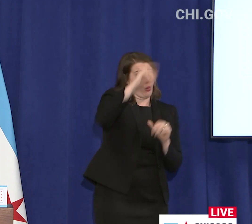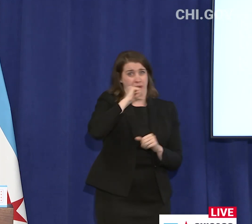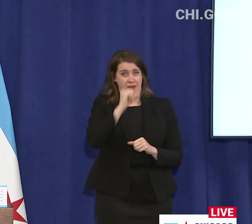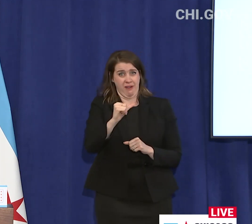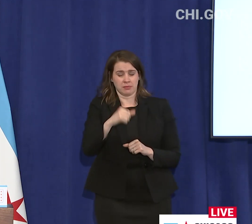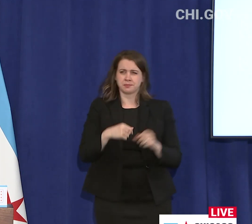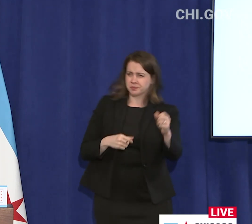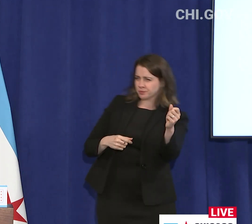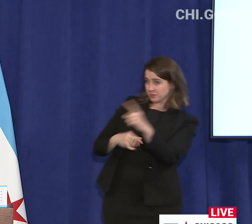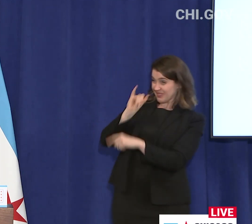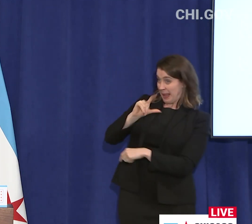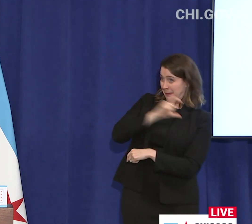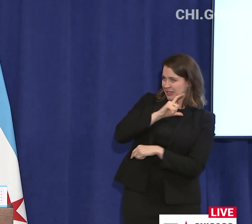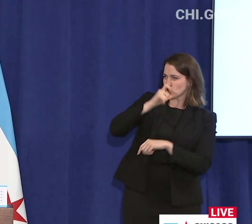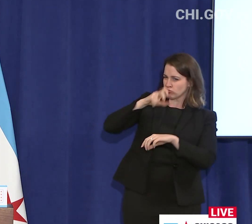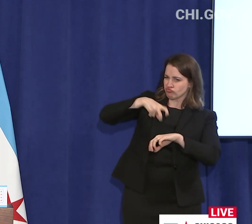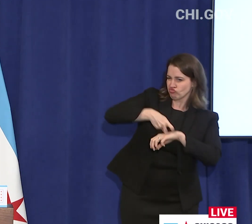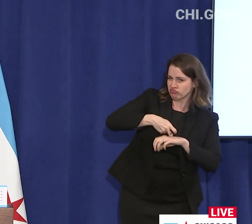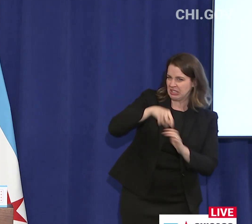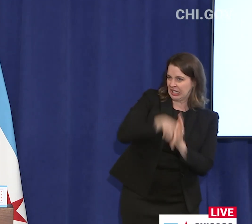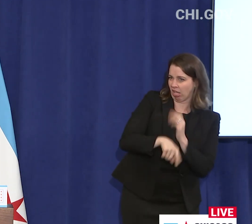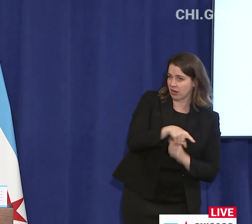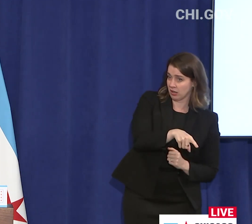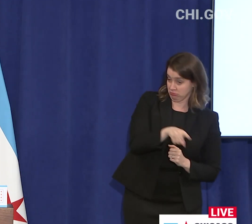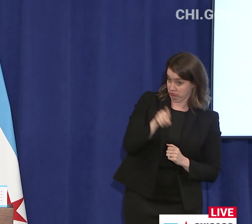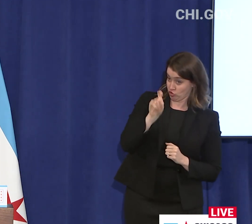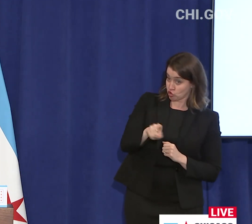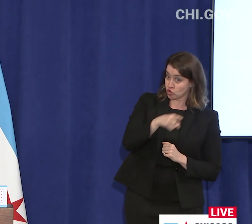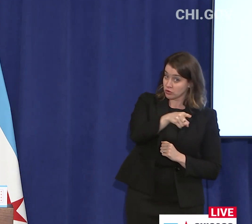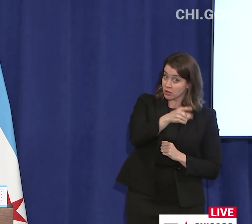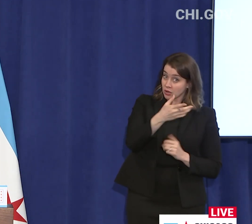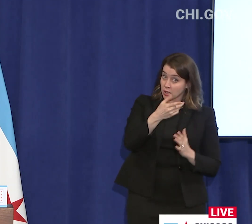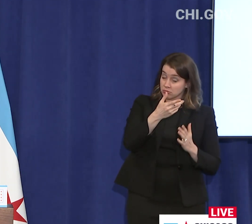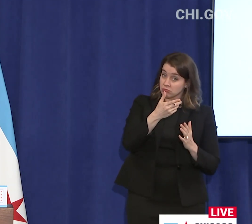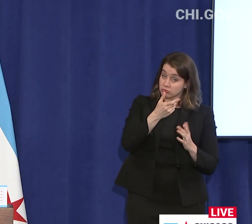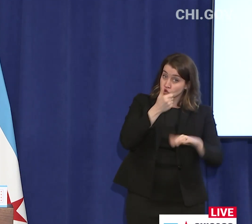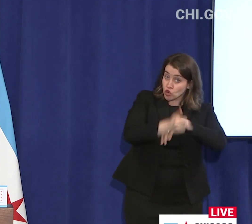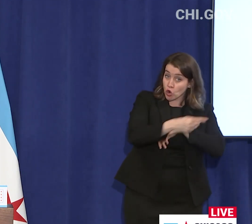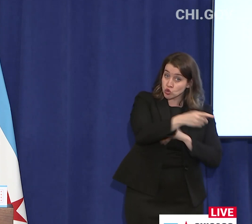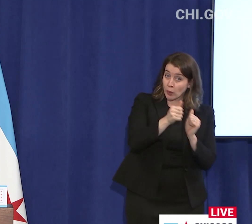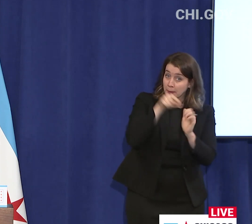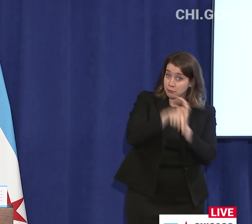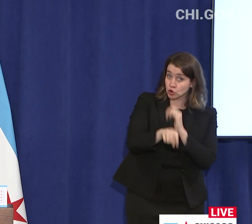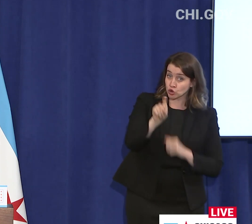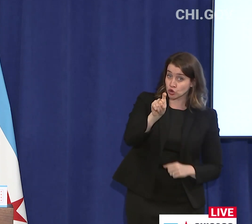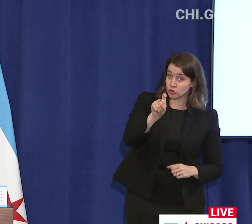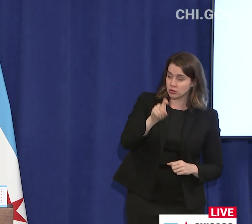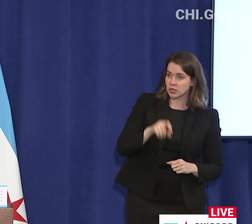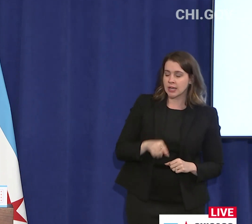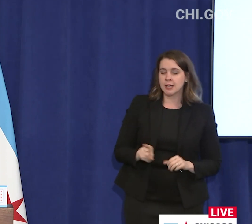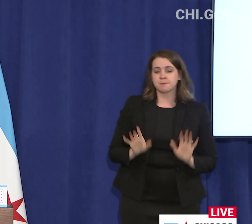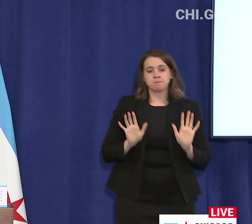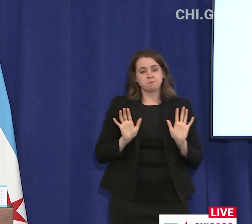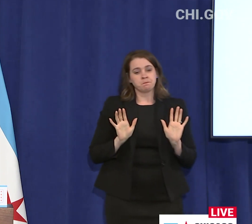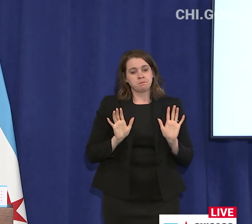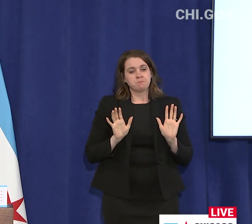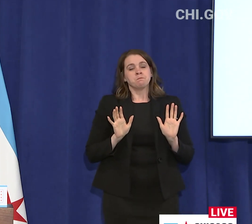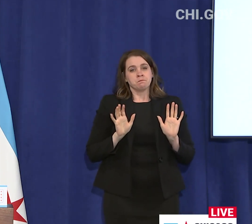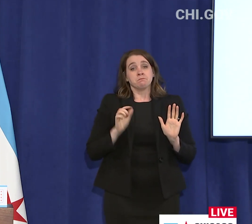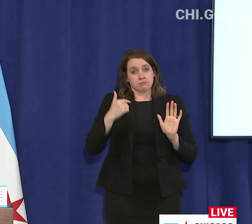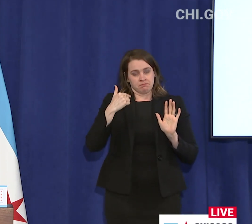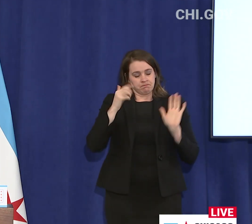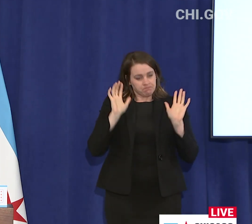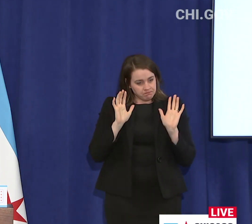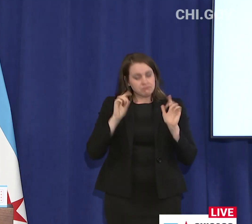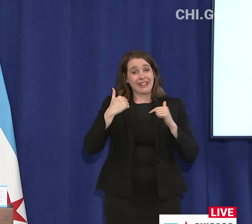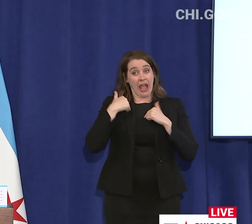the individual circumstances for me to be able to make that assessment. What I can tell you, as somebody who's investigated police misconduct